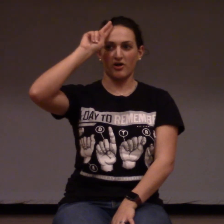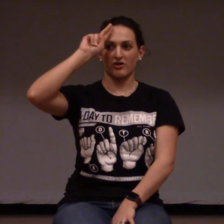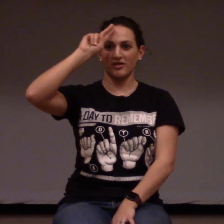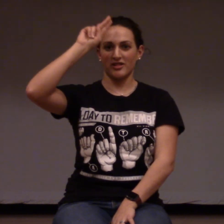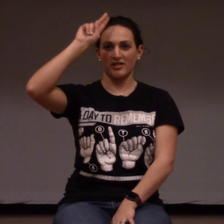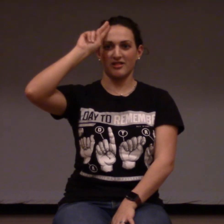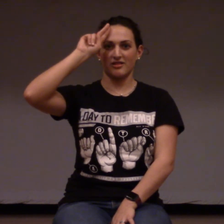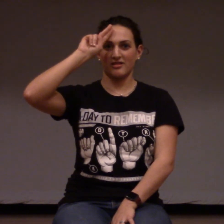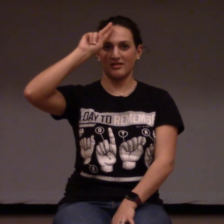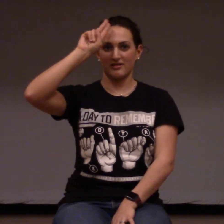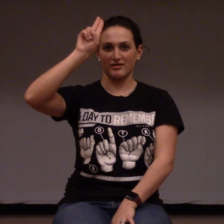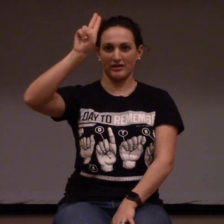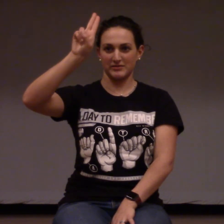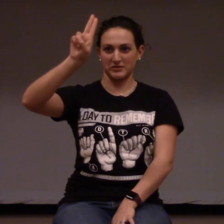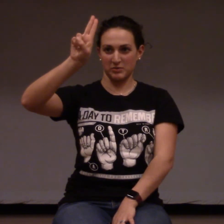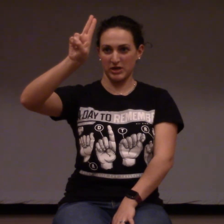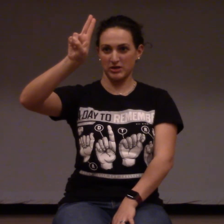Uncle. This one's going to be a U.